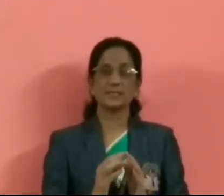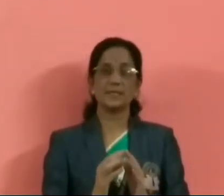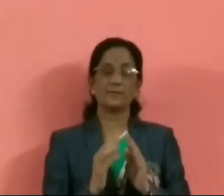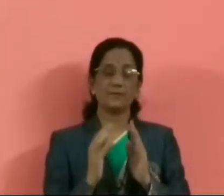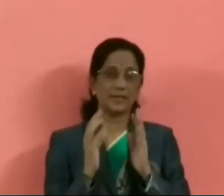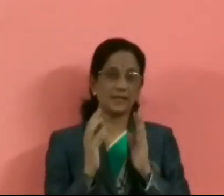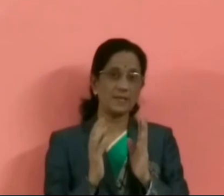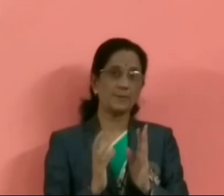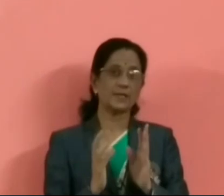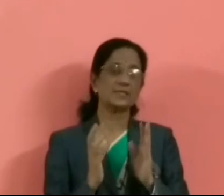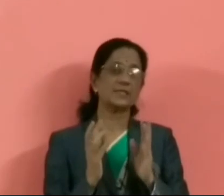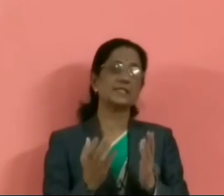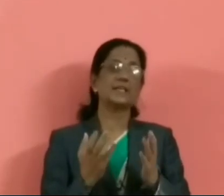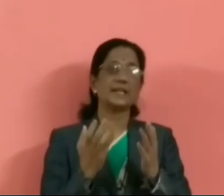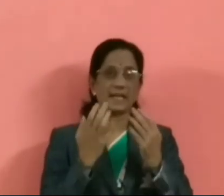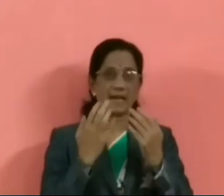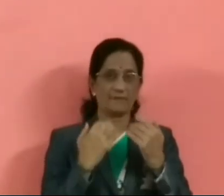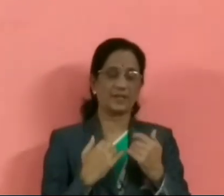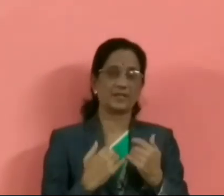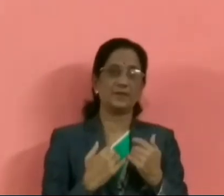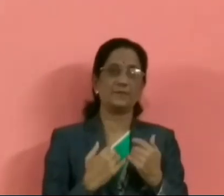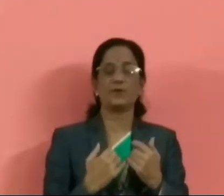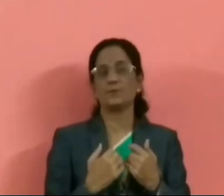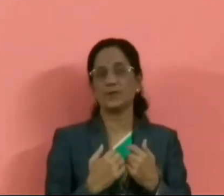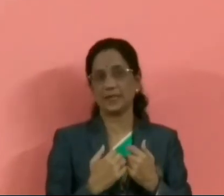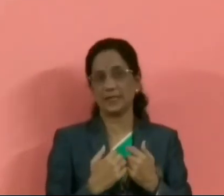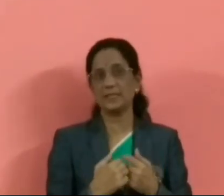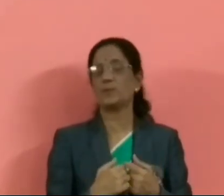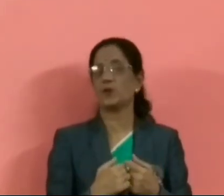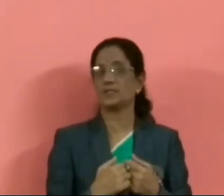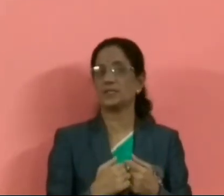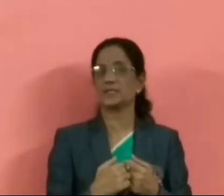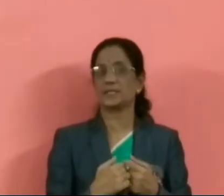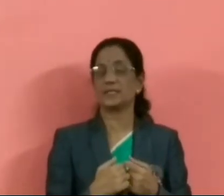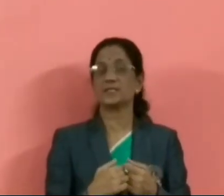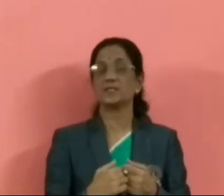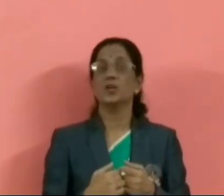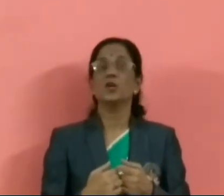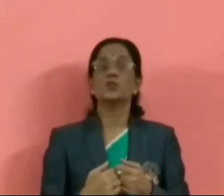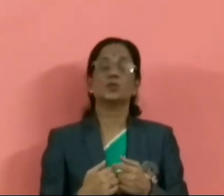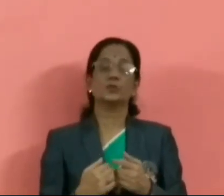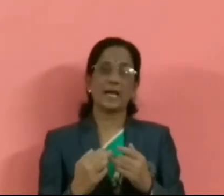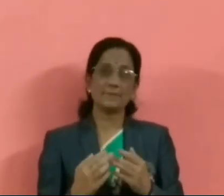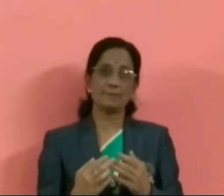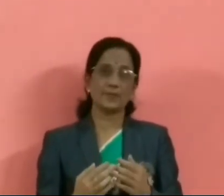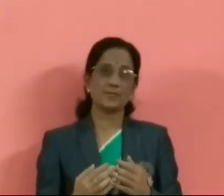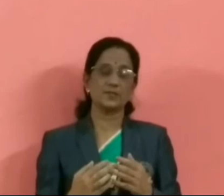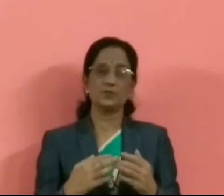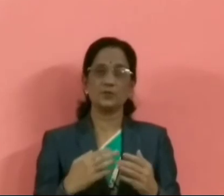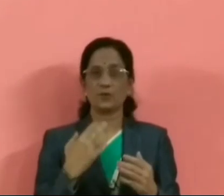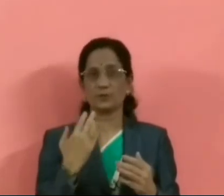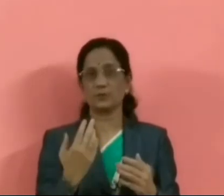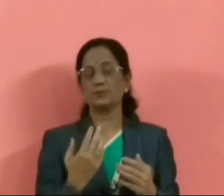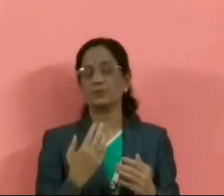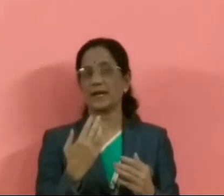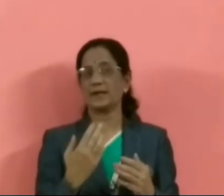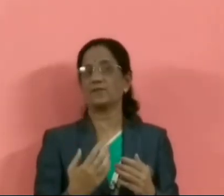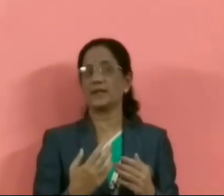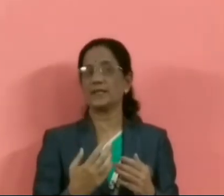if any person is get affected from the any poisonous case, so that person you have to give the advice